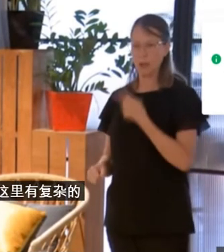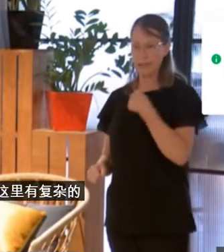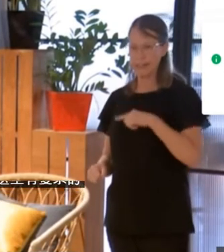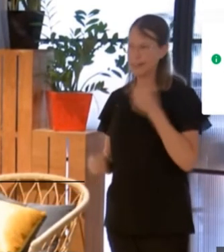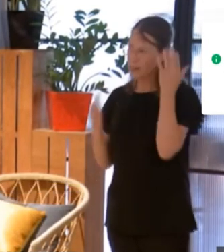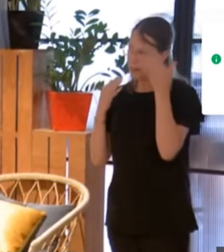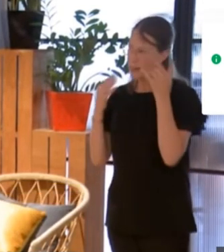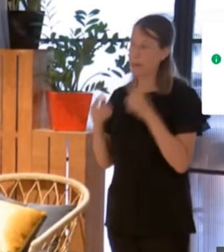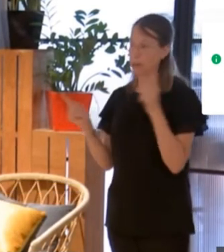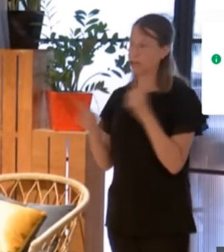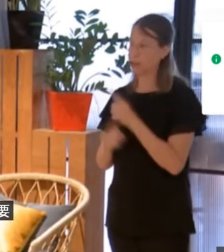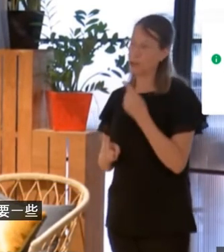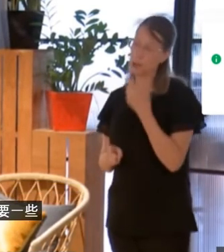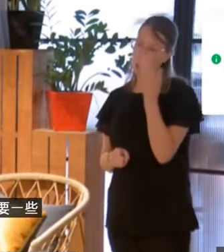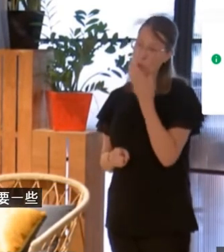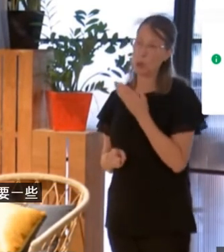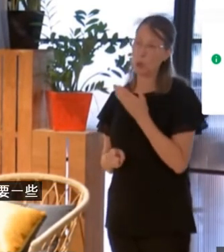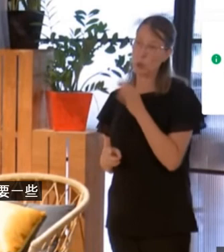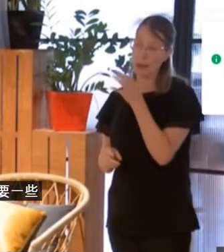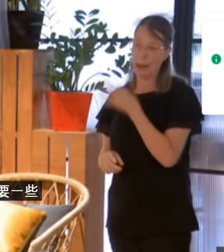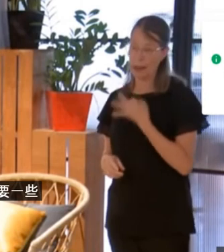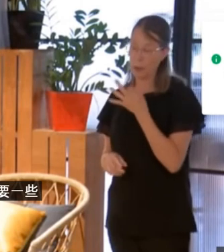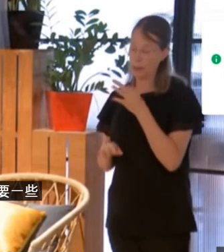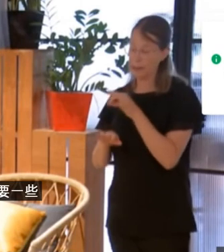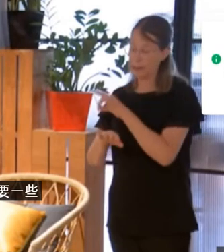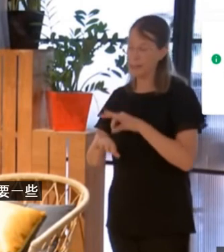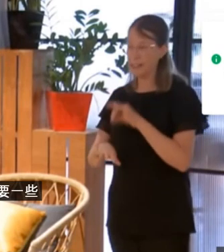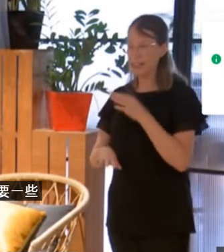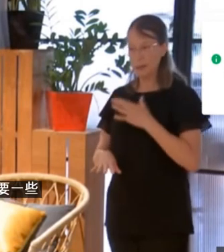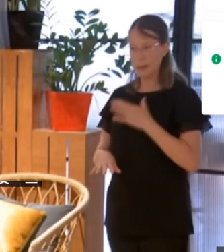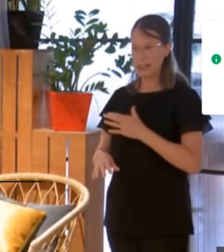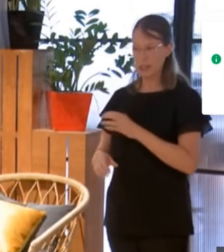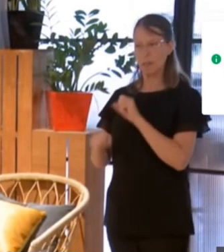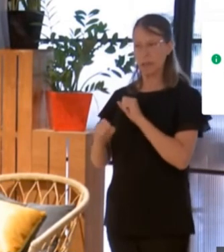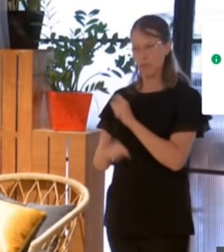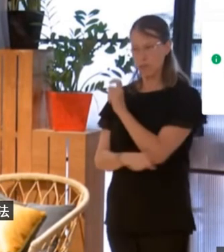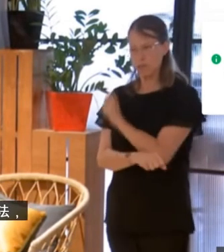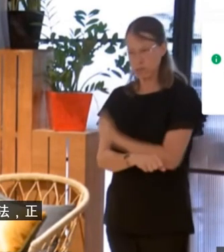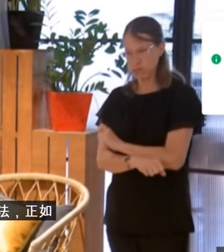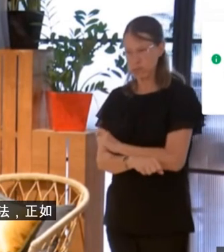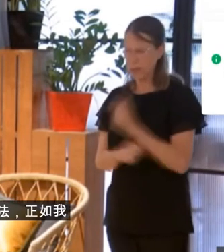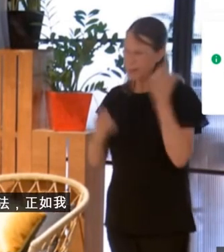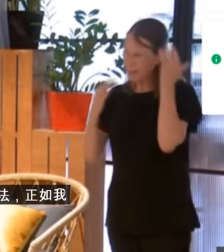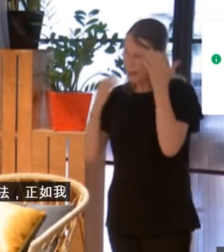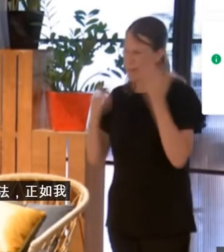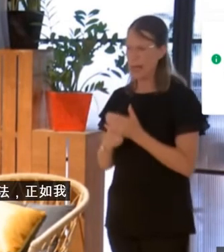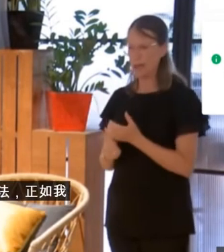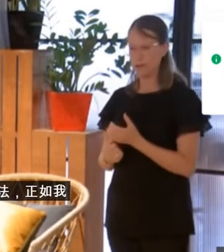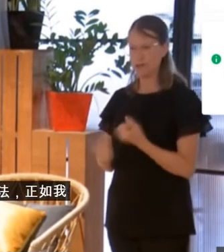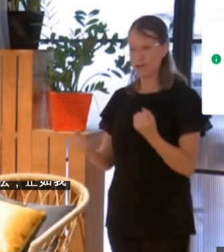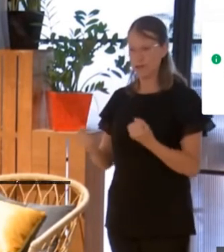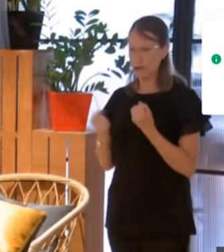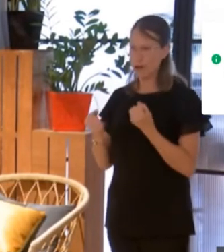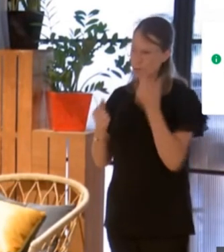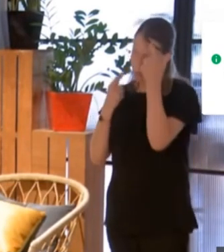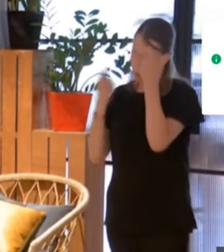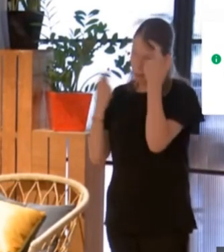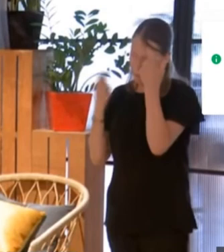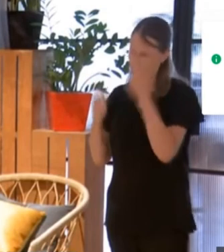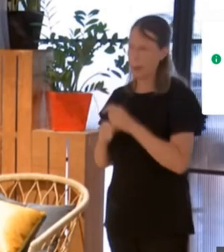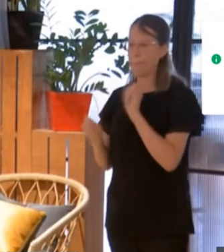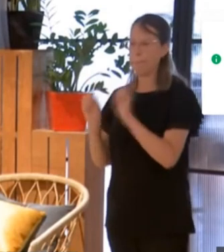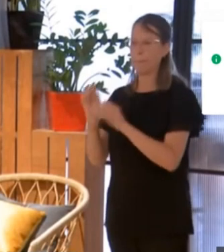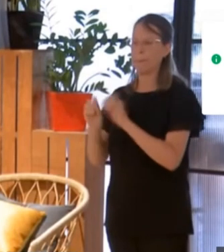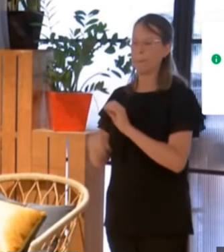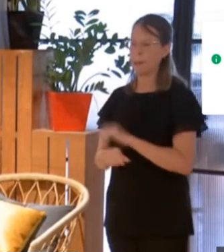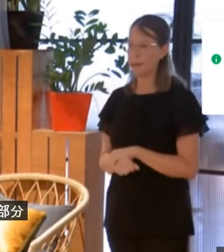play here, federal-state relations. You know, it will take some boldness around thinking about how the school system feels about that. As I've said, and a large